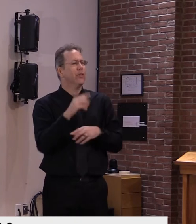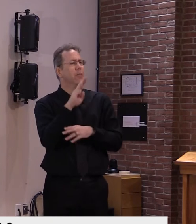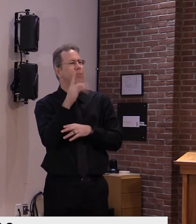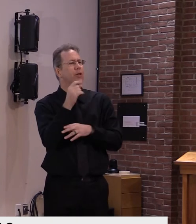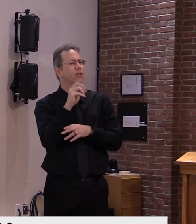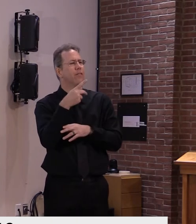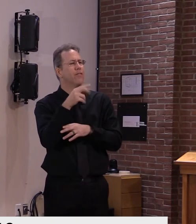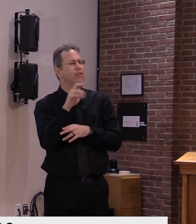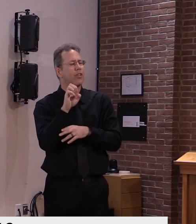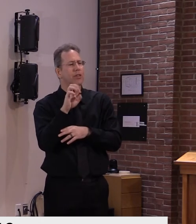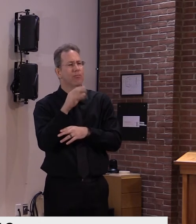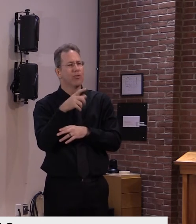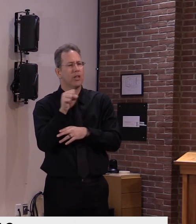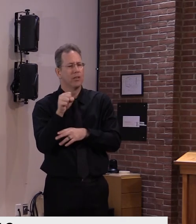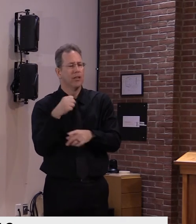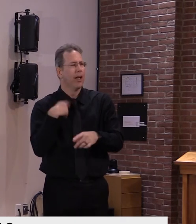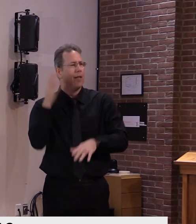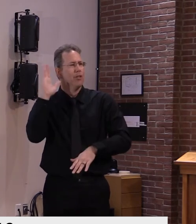Okay.